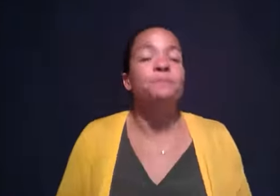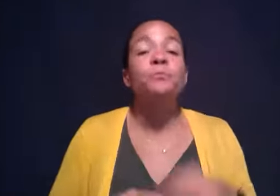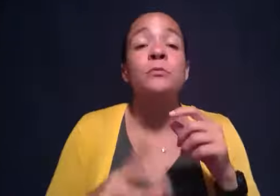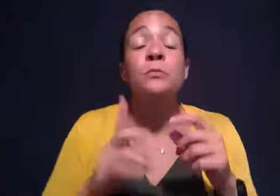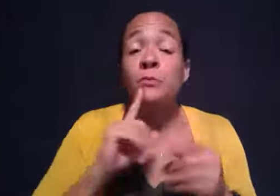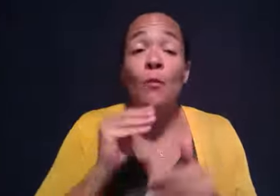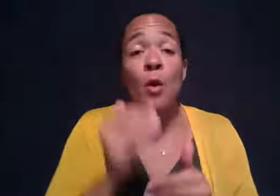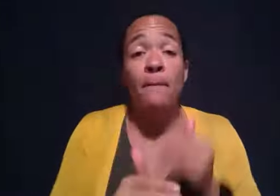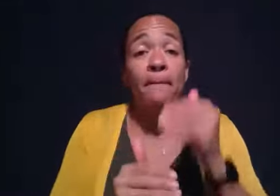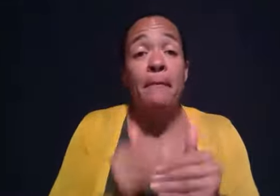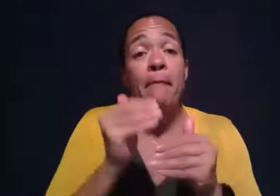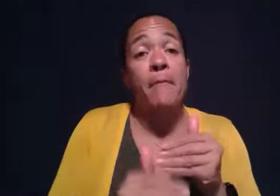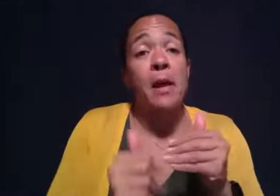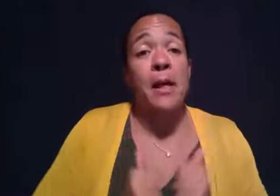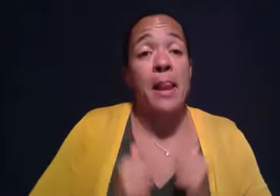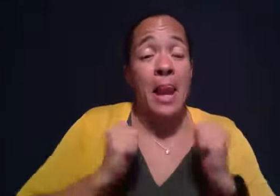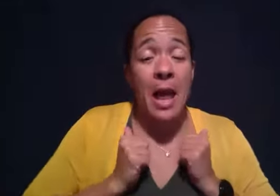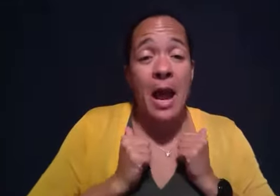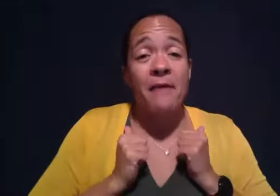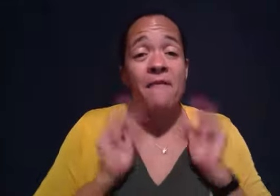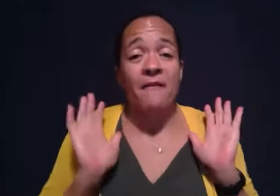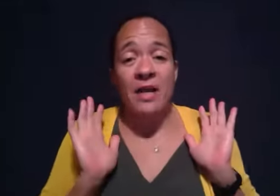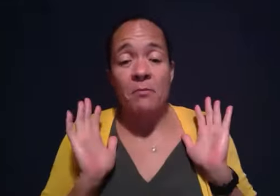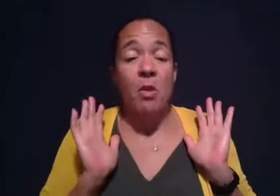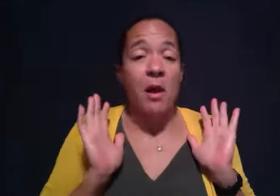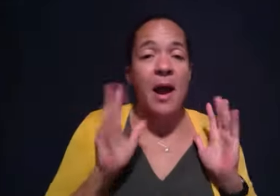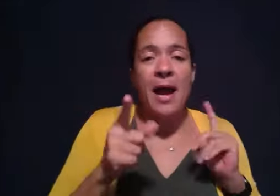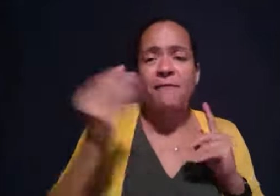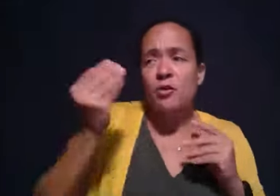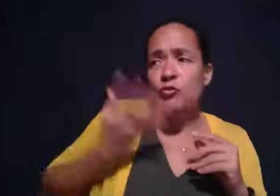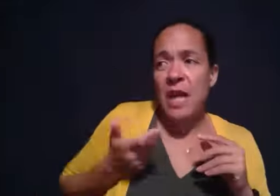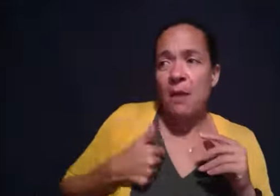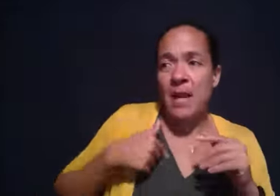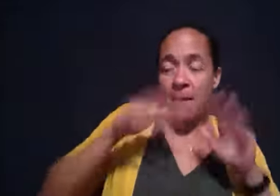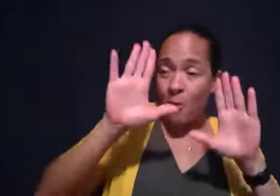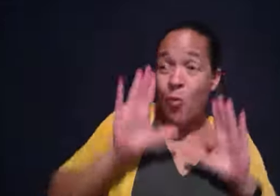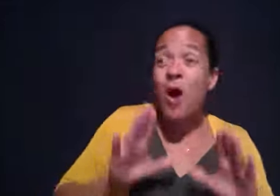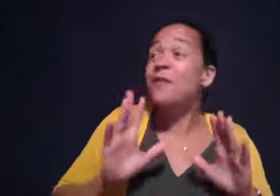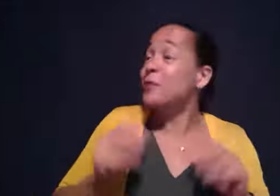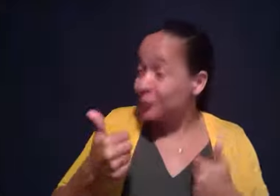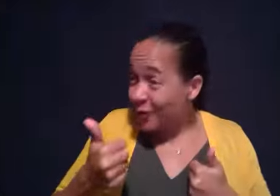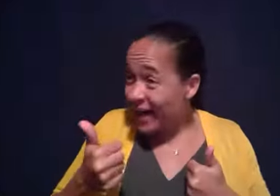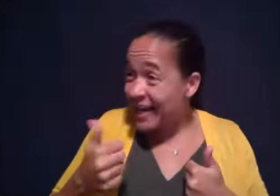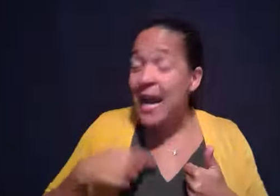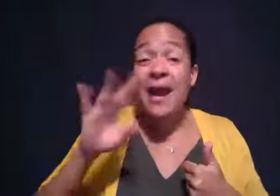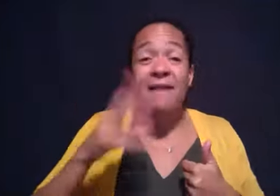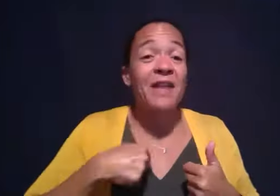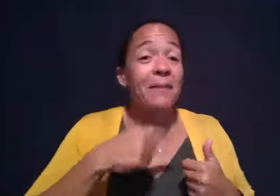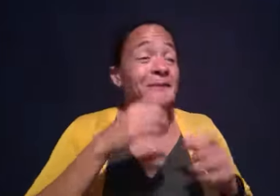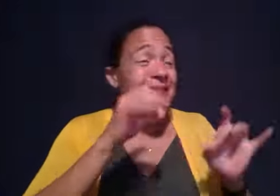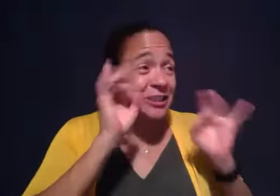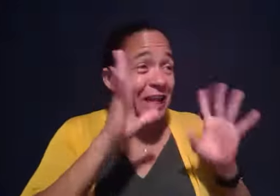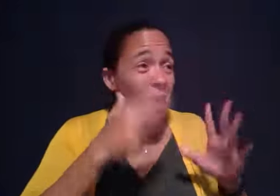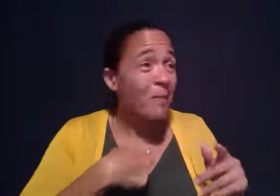my skill, is that if you tell me I'm wonderful, I'm wonderful. And if you tell me I'm terrible, I'm terrible. But at least I'm not